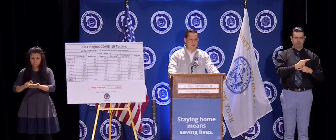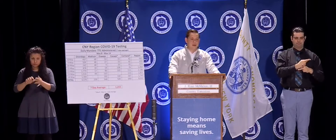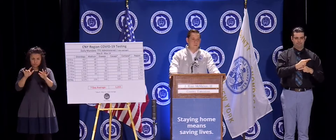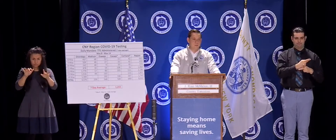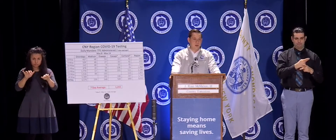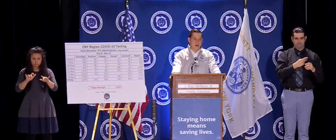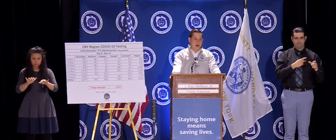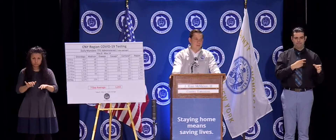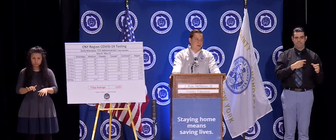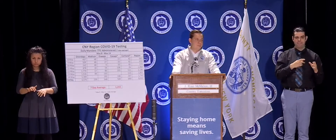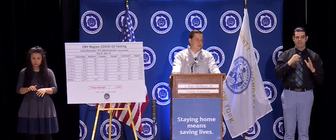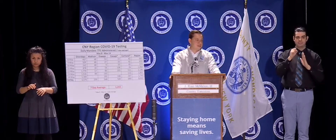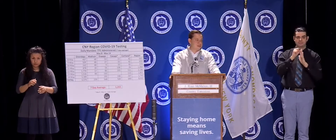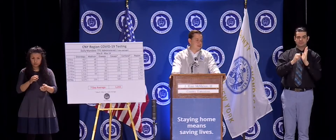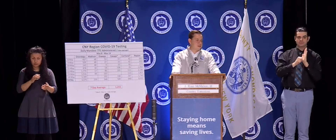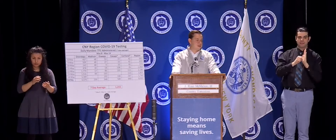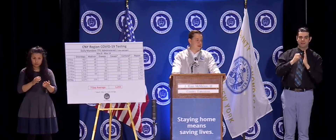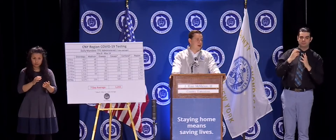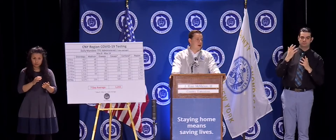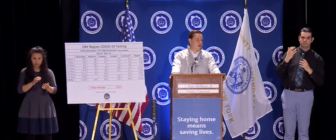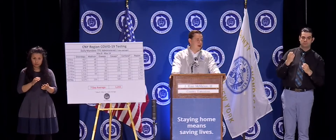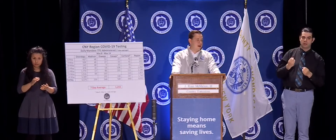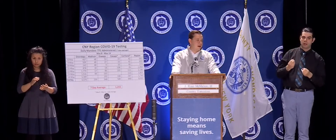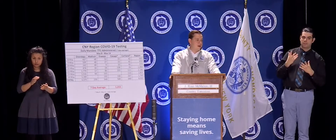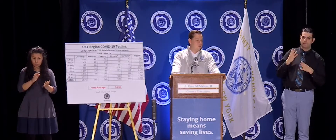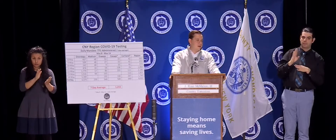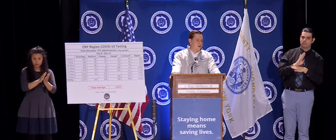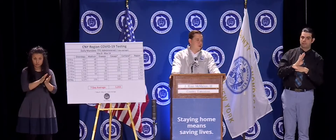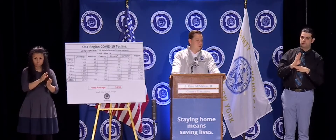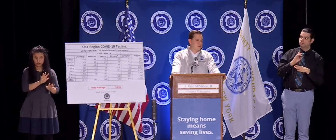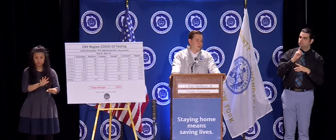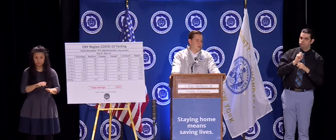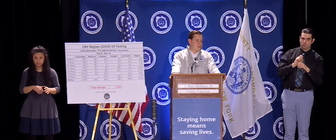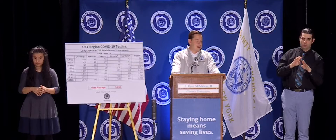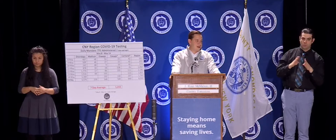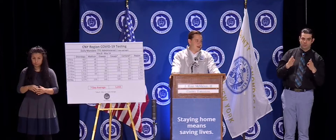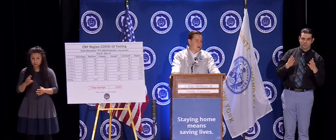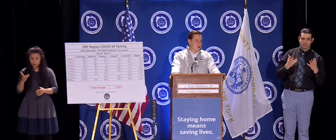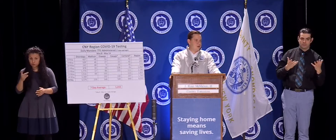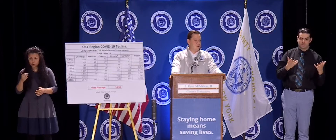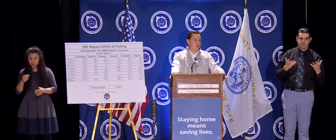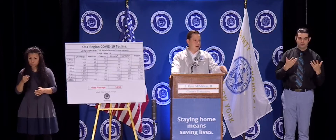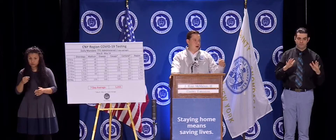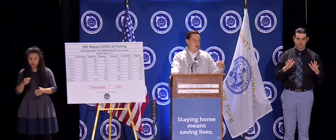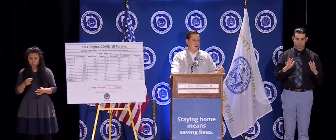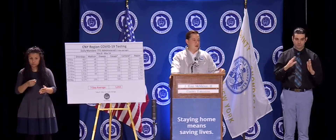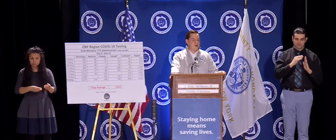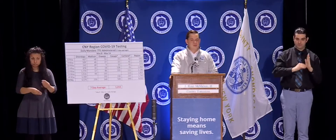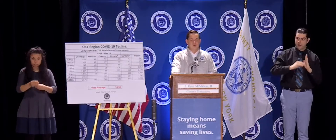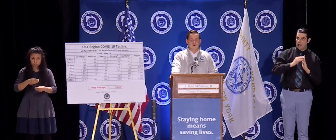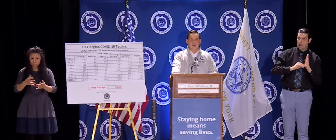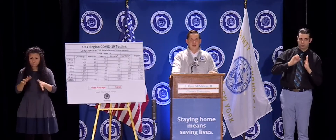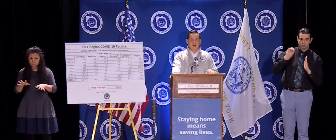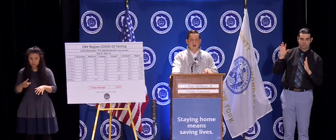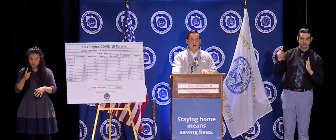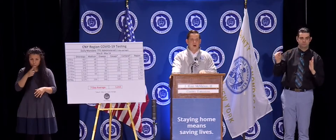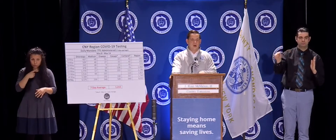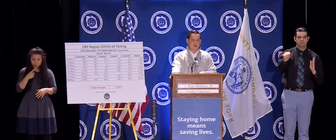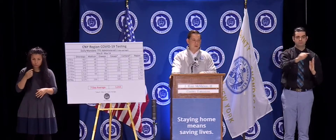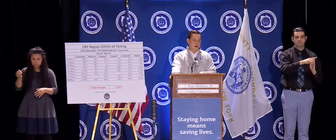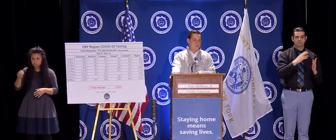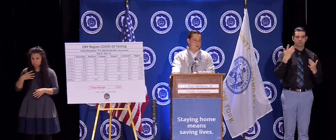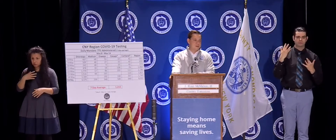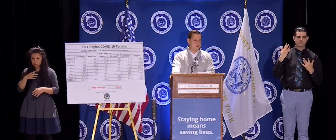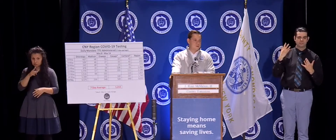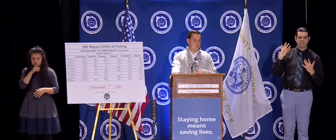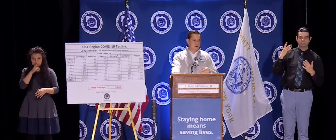from the state on how many businesses have completed this in Onondaga County and who they are. So if we get a